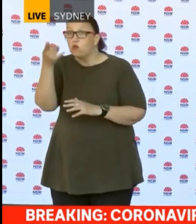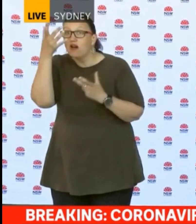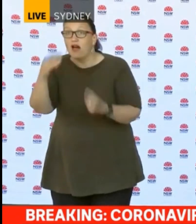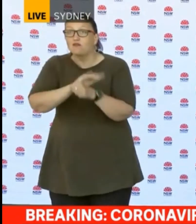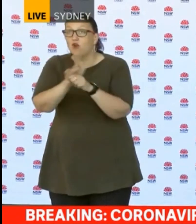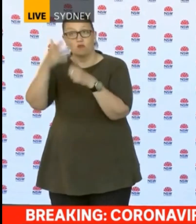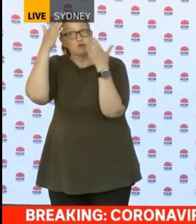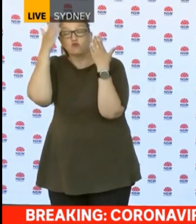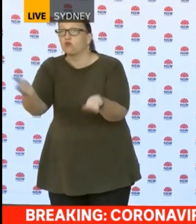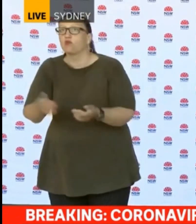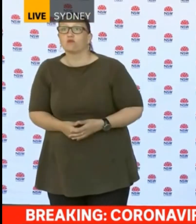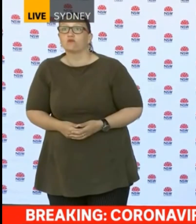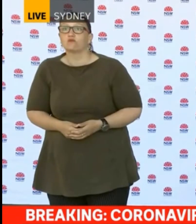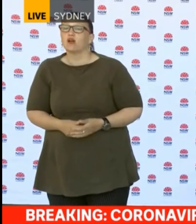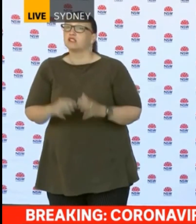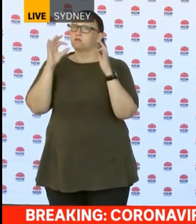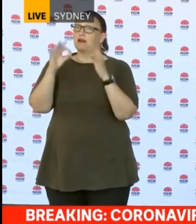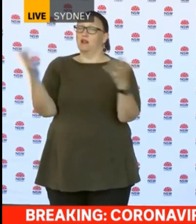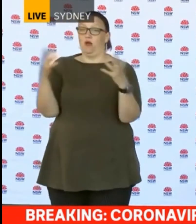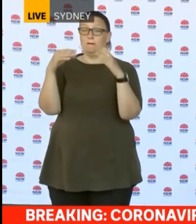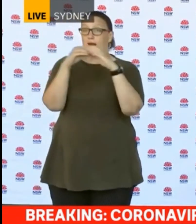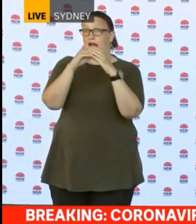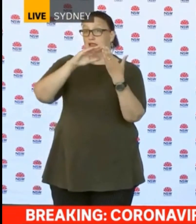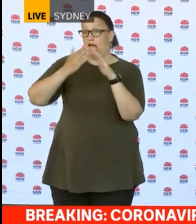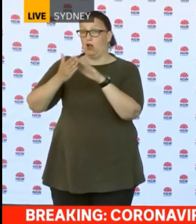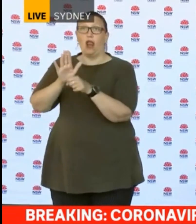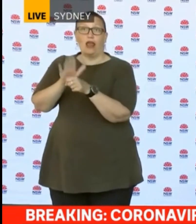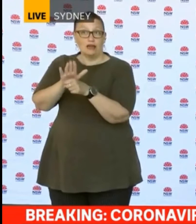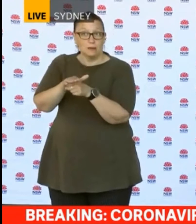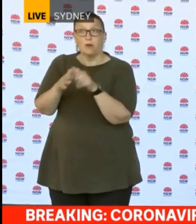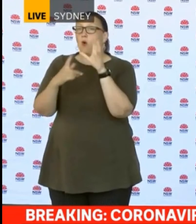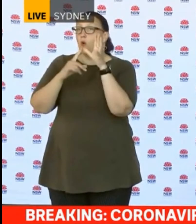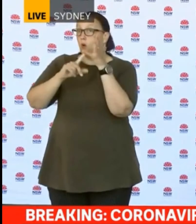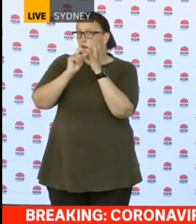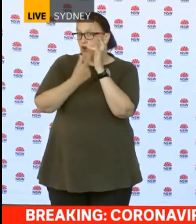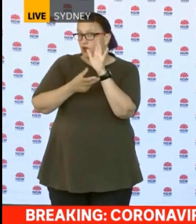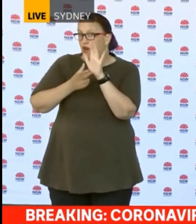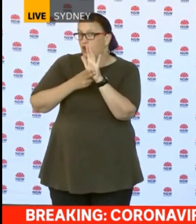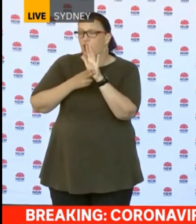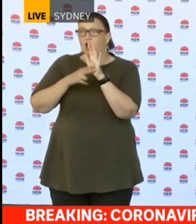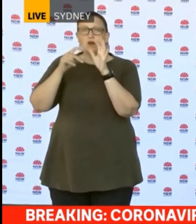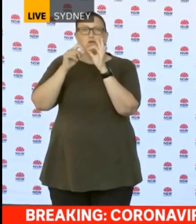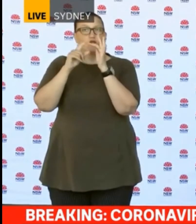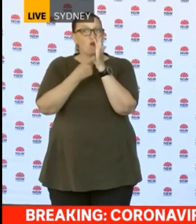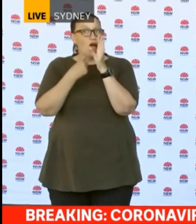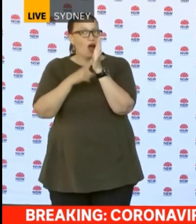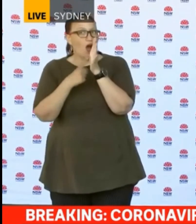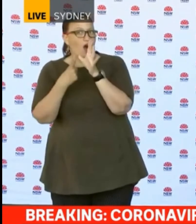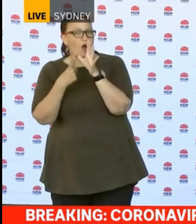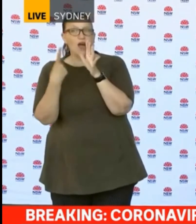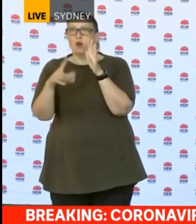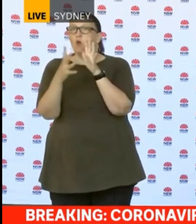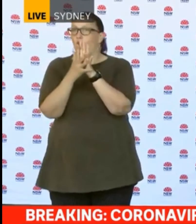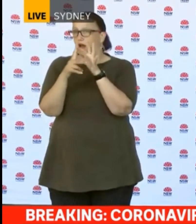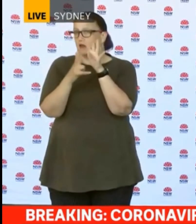I'm particularly calling out for testing are in Bankstown, Lidcombe, Auburn, Berejiklian and Wentworthville. So my